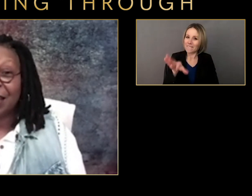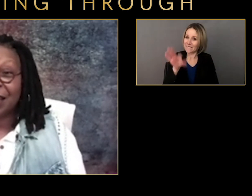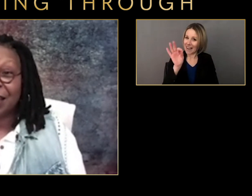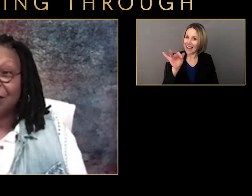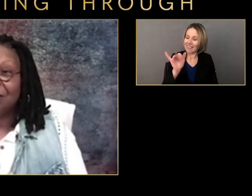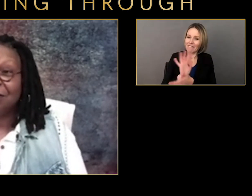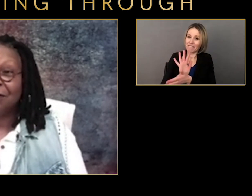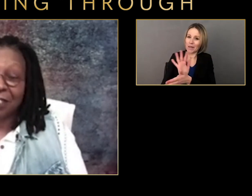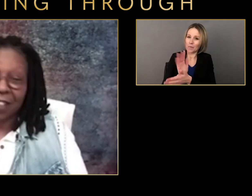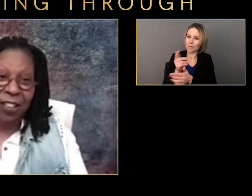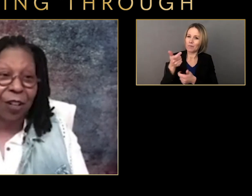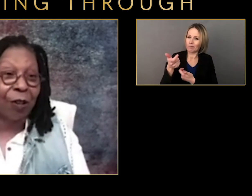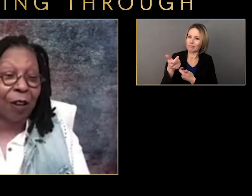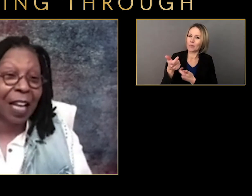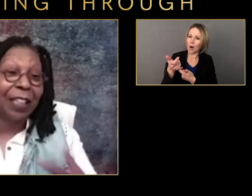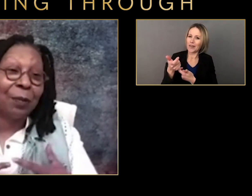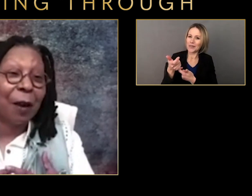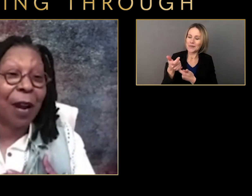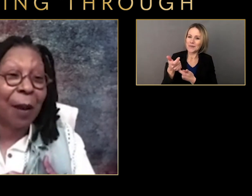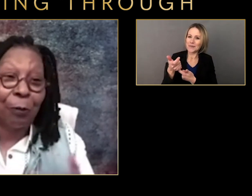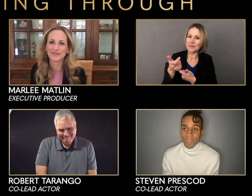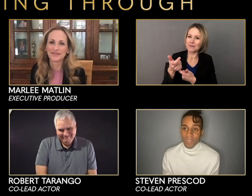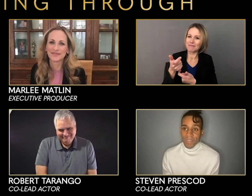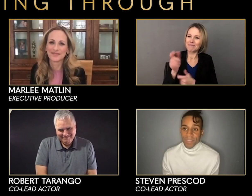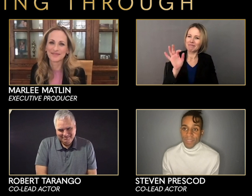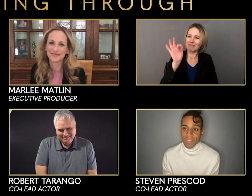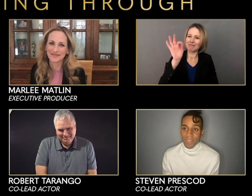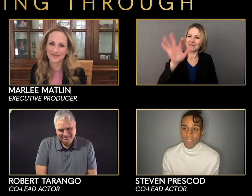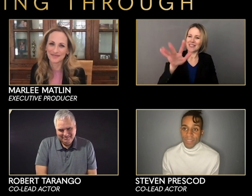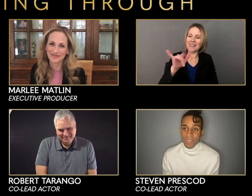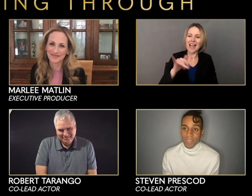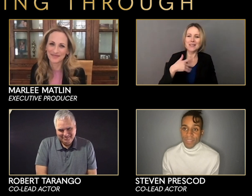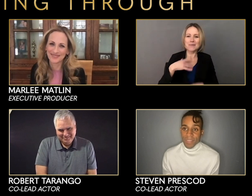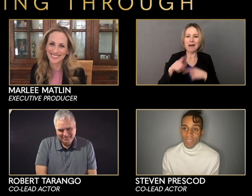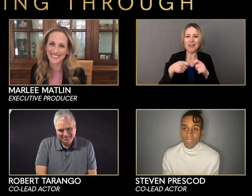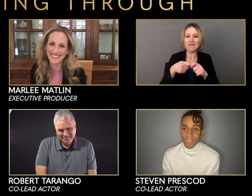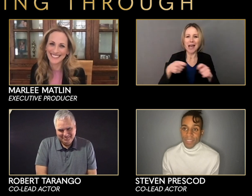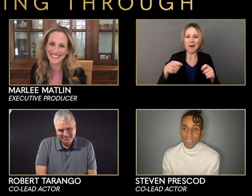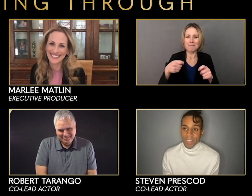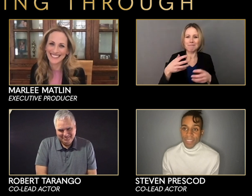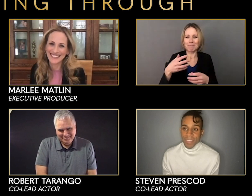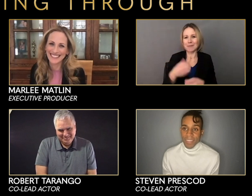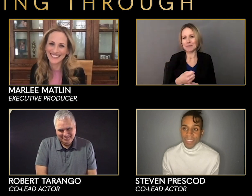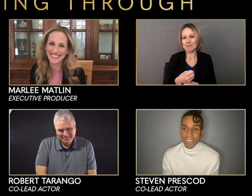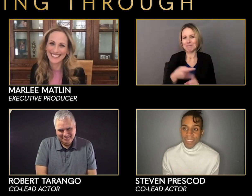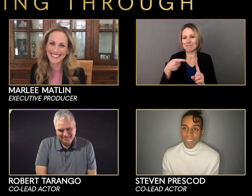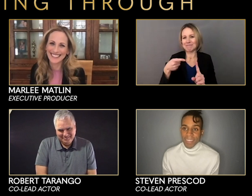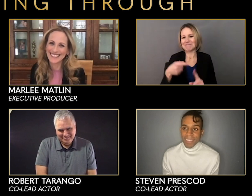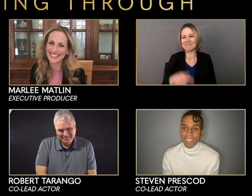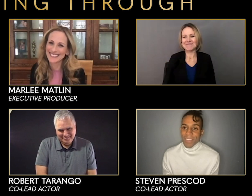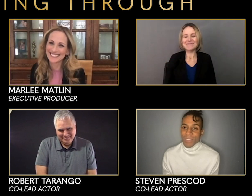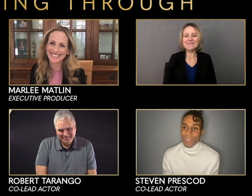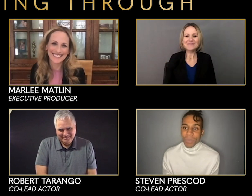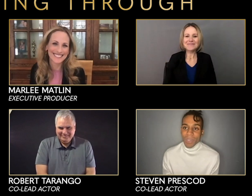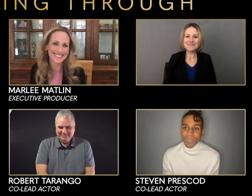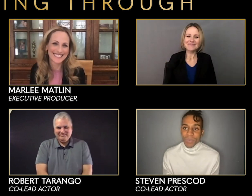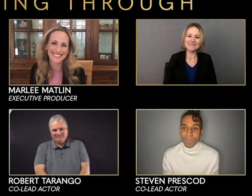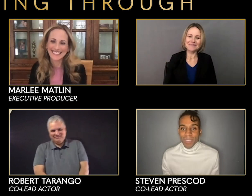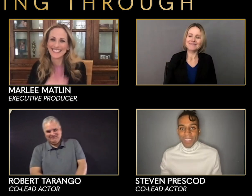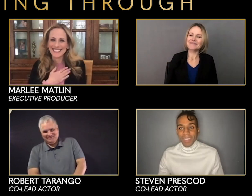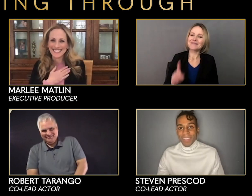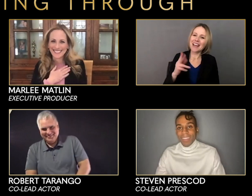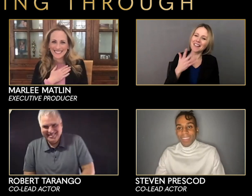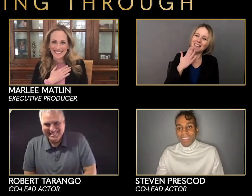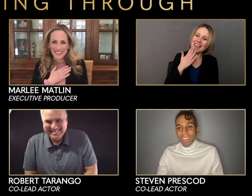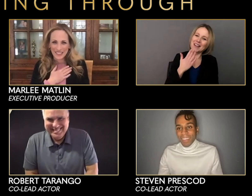And that's my wrap with you all today. Thank you, Whoopi. We appreciate it. Thank you so much.